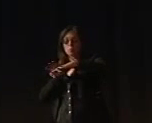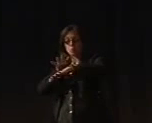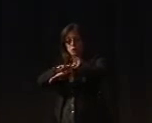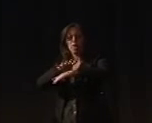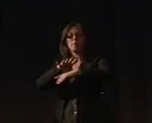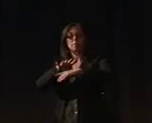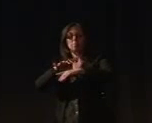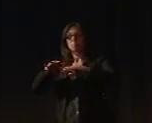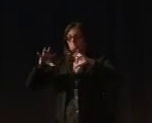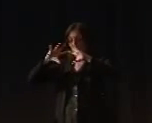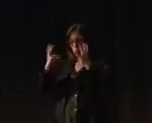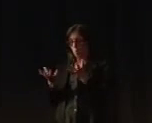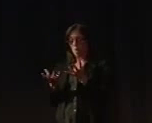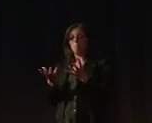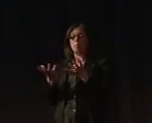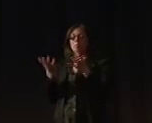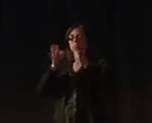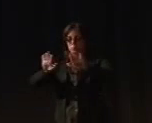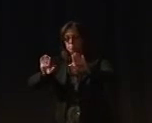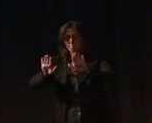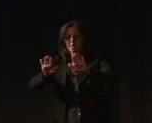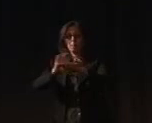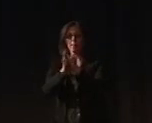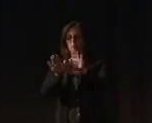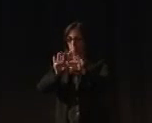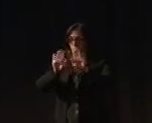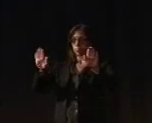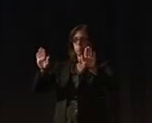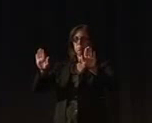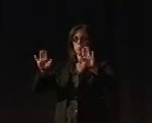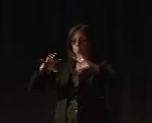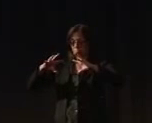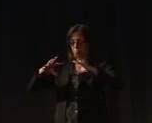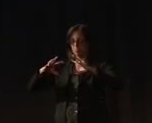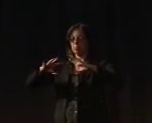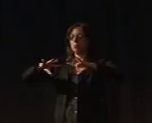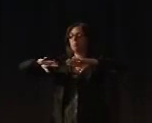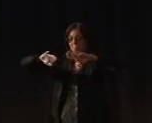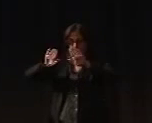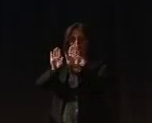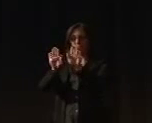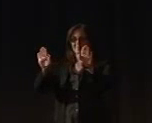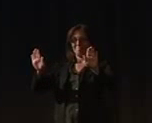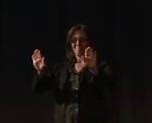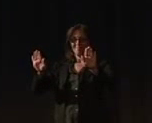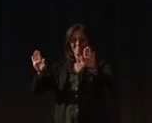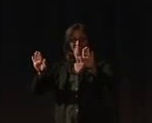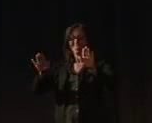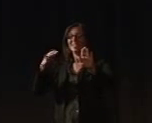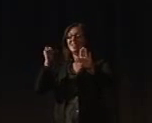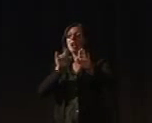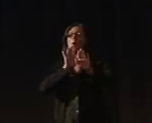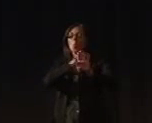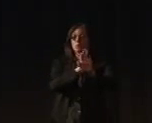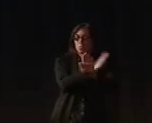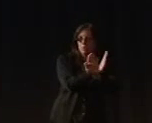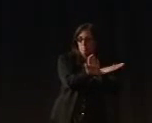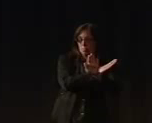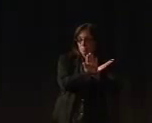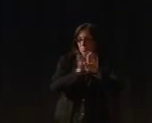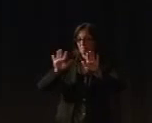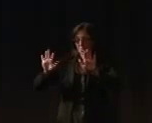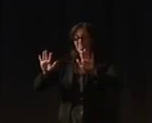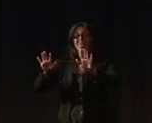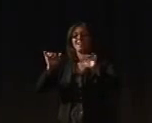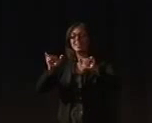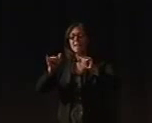actually increase, and very, very, very sensitively increase the depth, so that you are now sensitive to